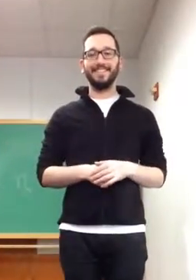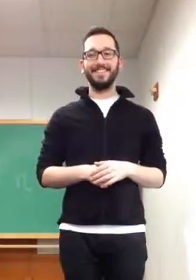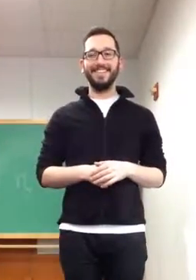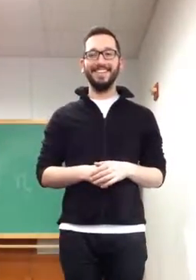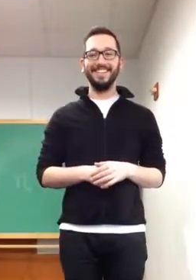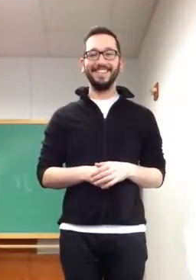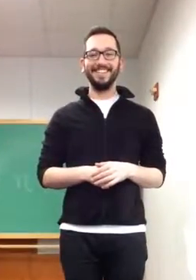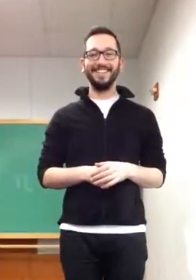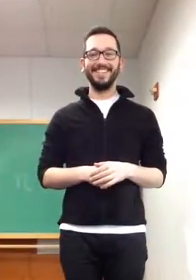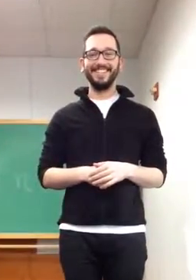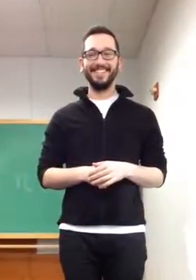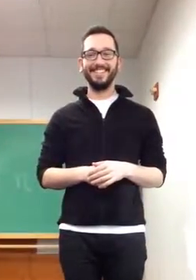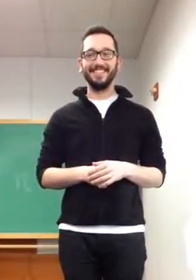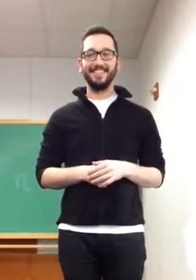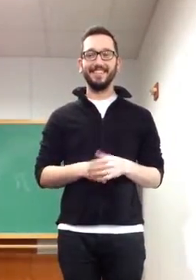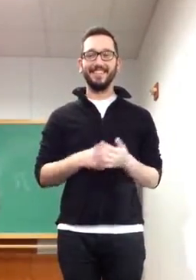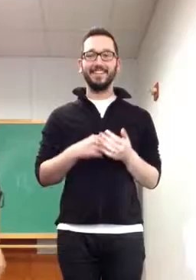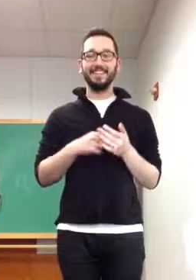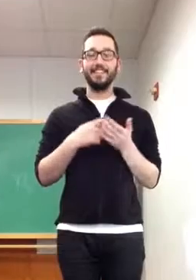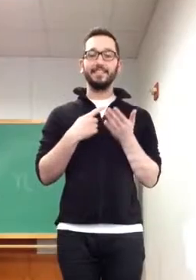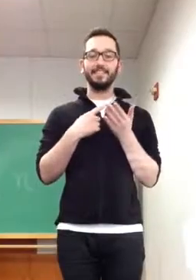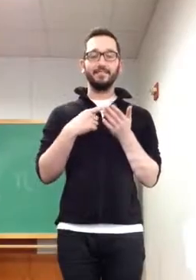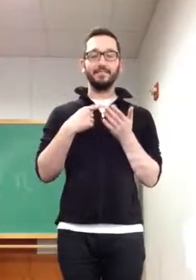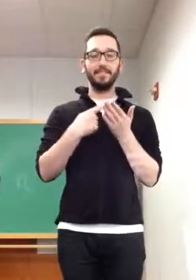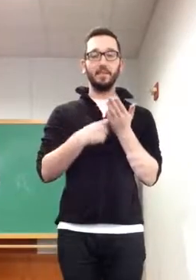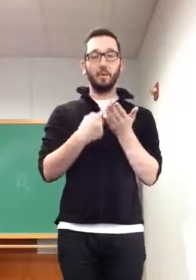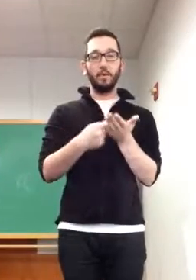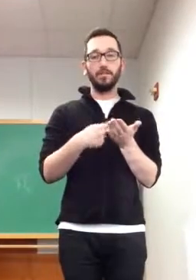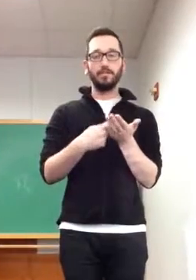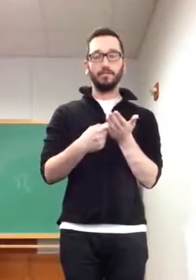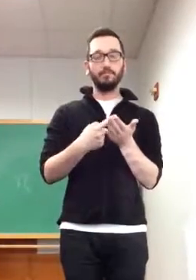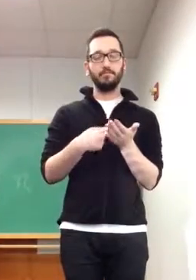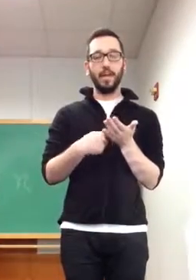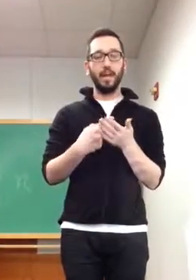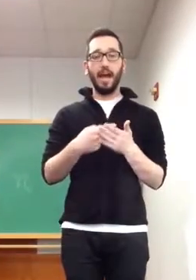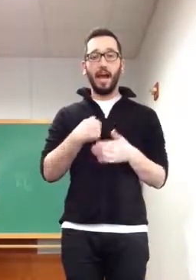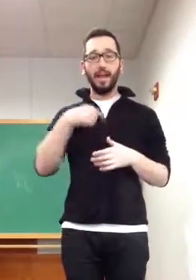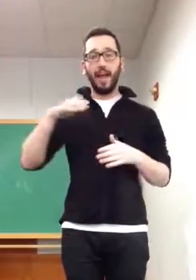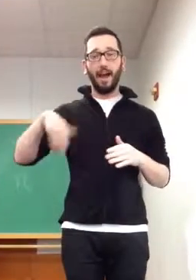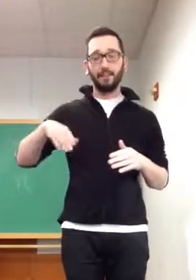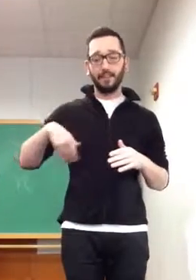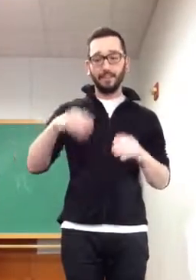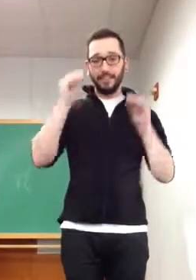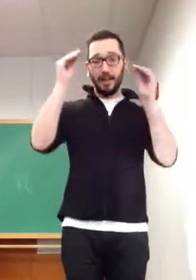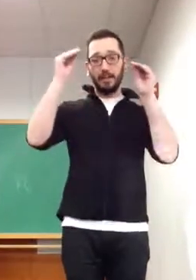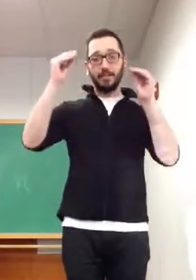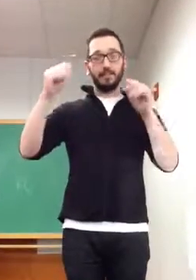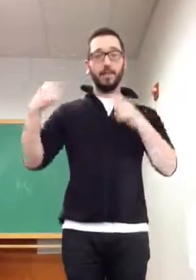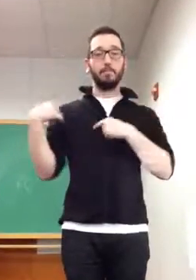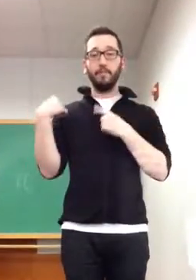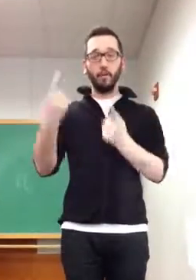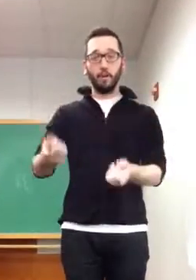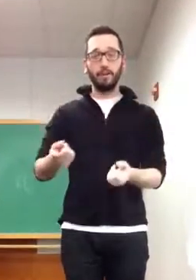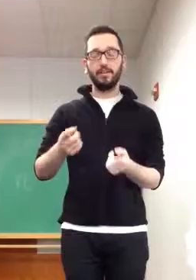This course is one that I haven't taught before, and to the best of my knowledge, no one else at